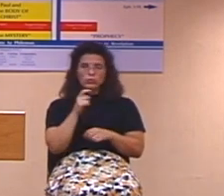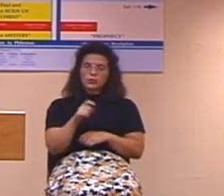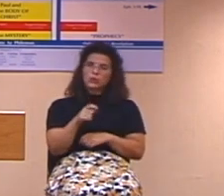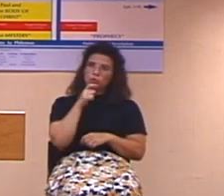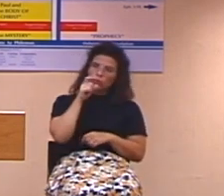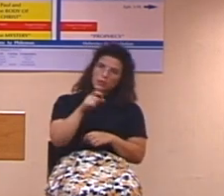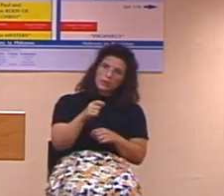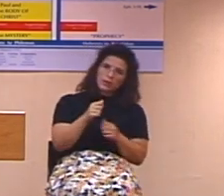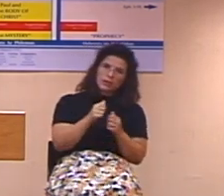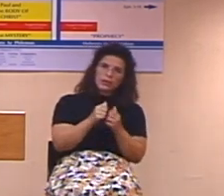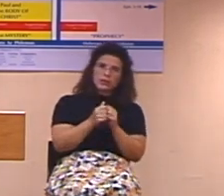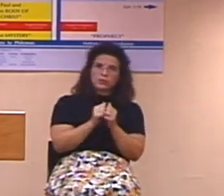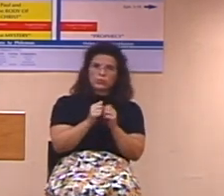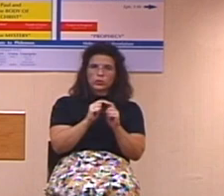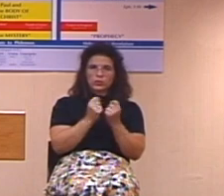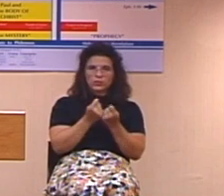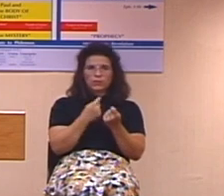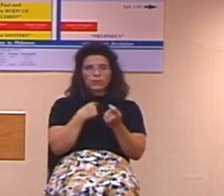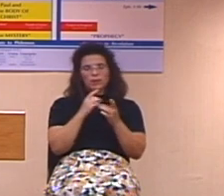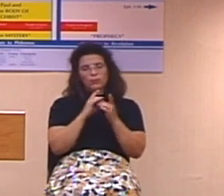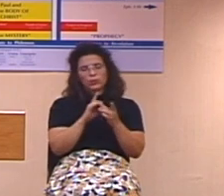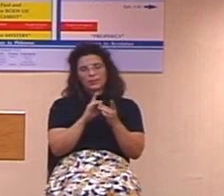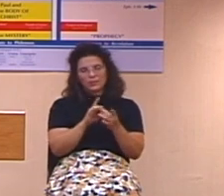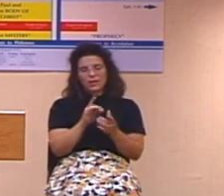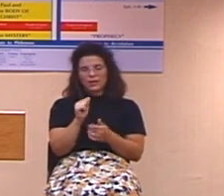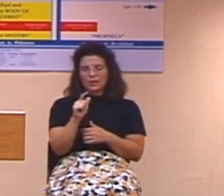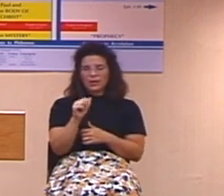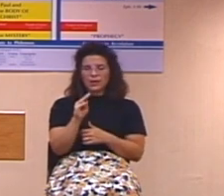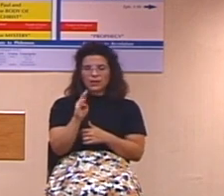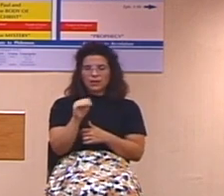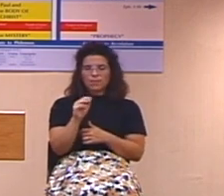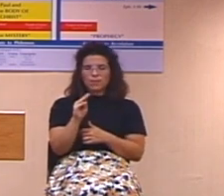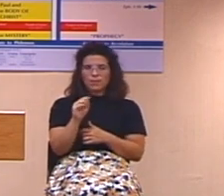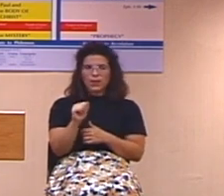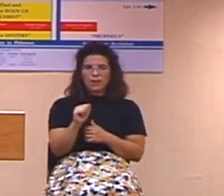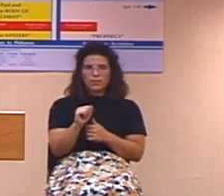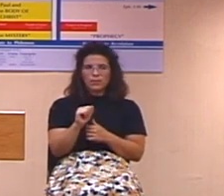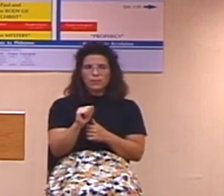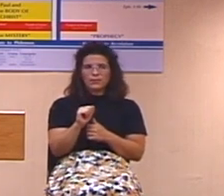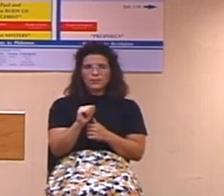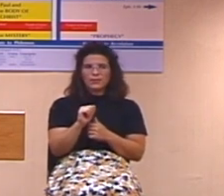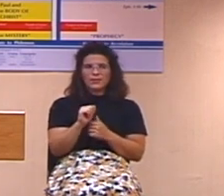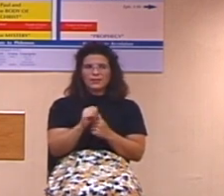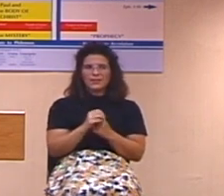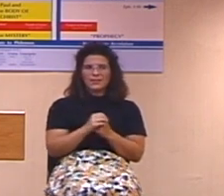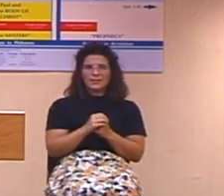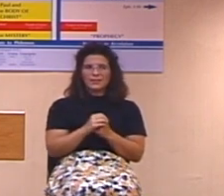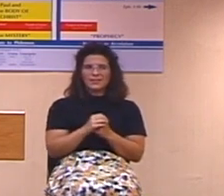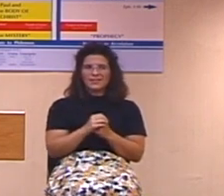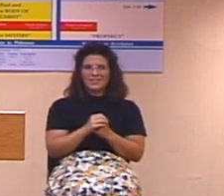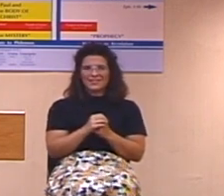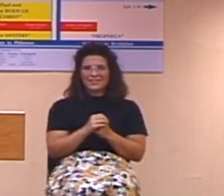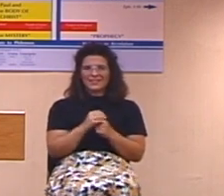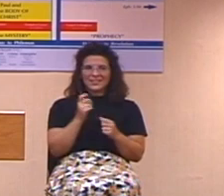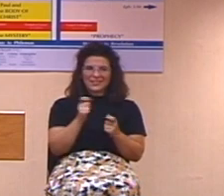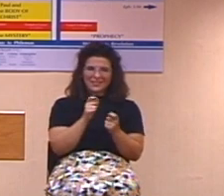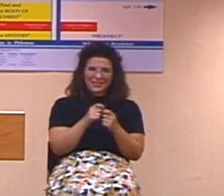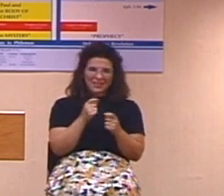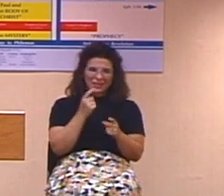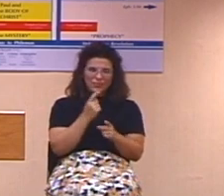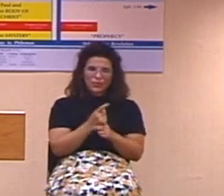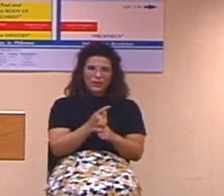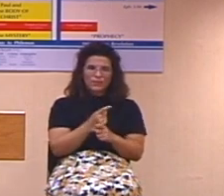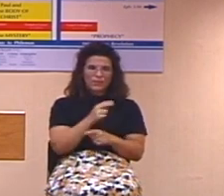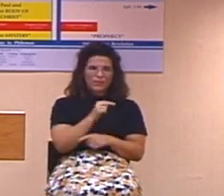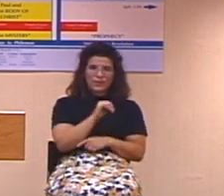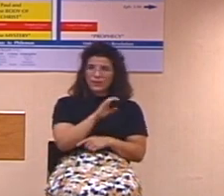You don't need a sports team, even though I'm Roll Tide, Alabama. Amen, brother, is exactly right. Nick Saban, Paul